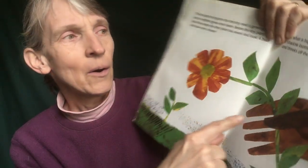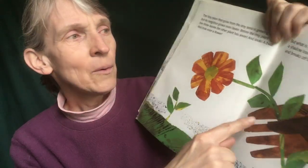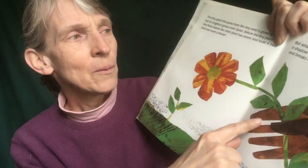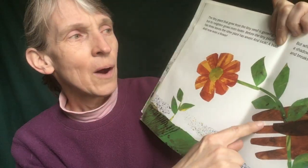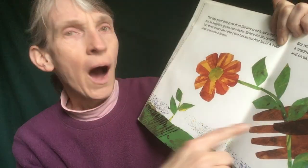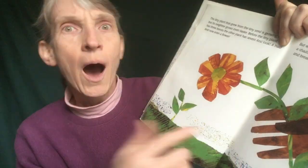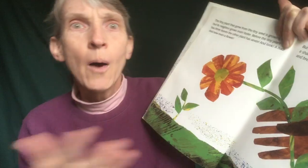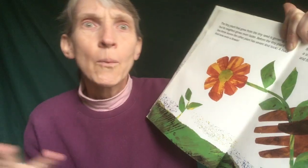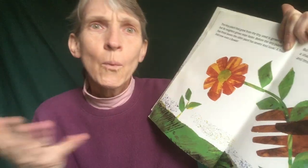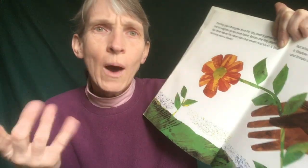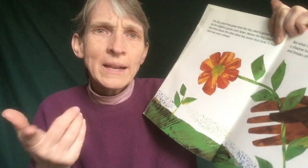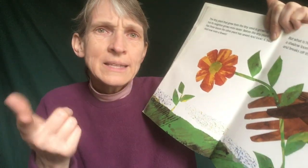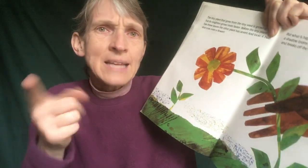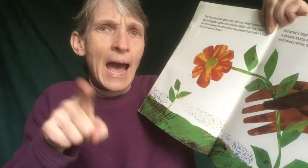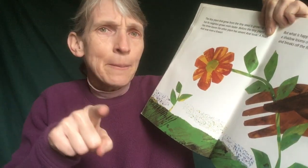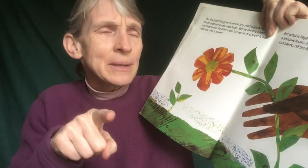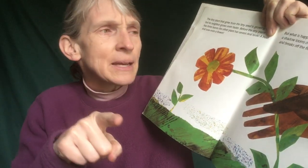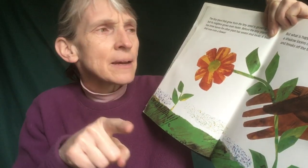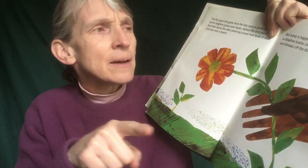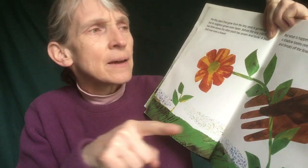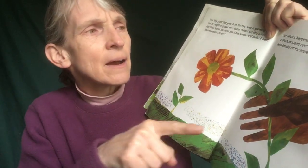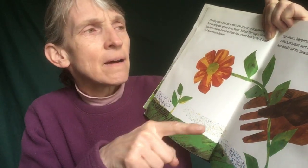Oh, what is happening?